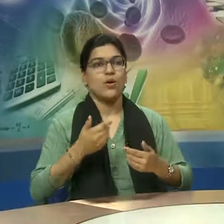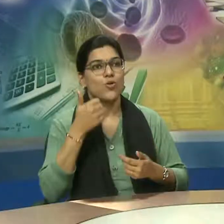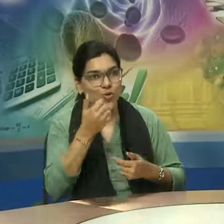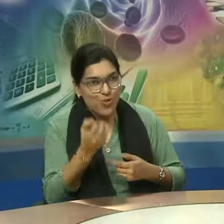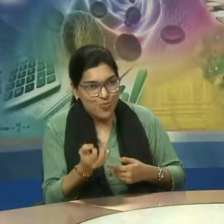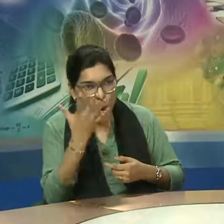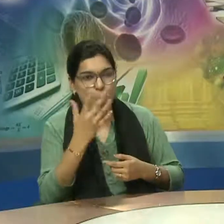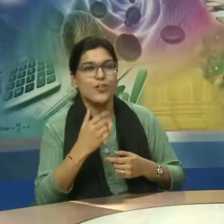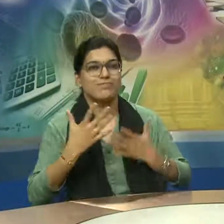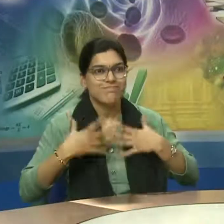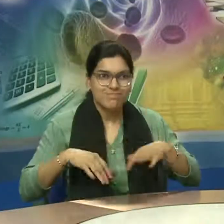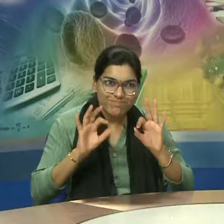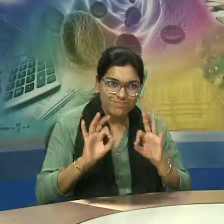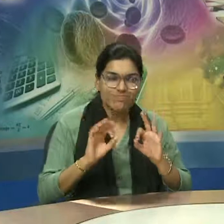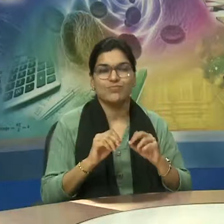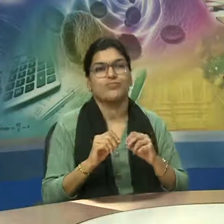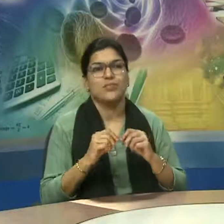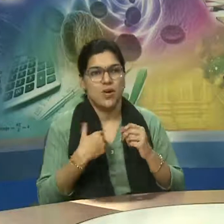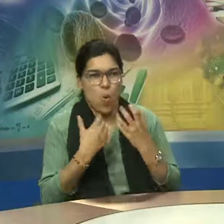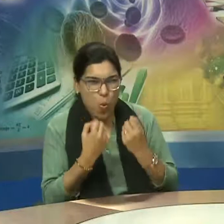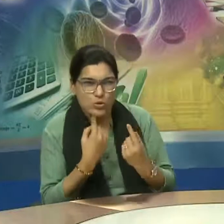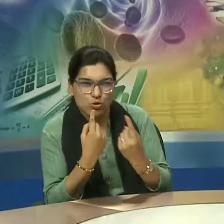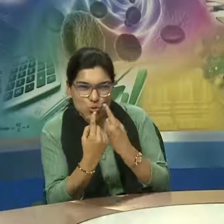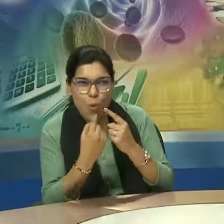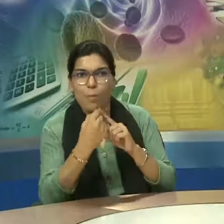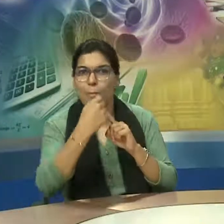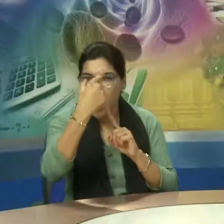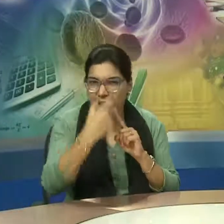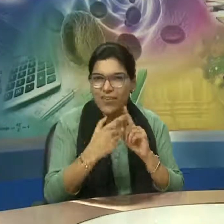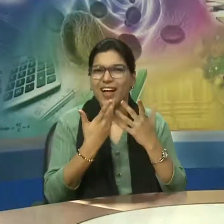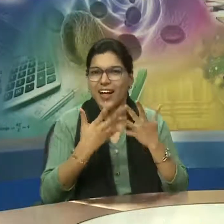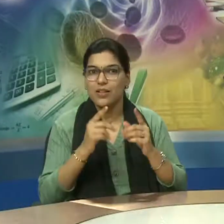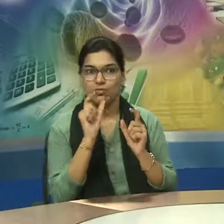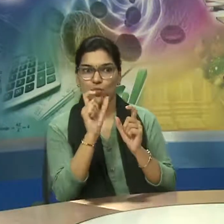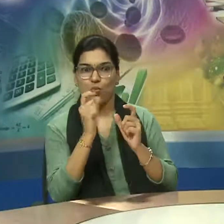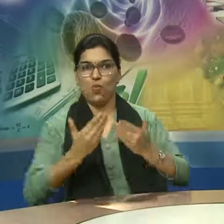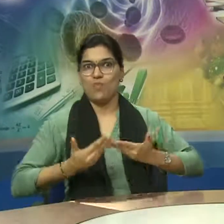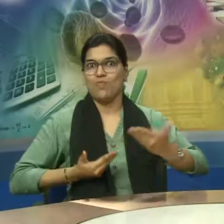M is the prefix over here.